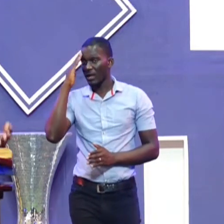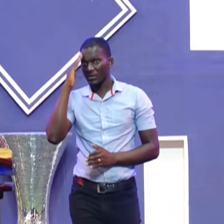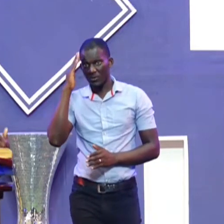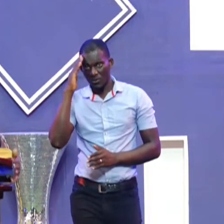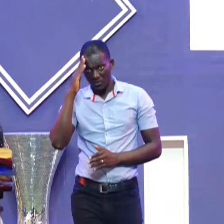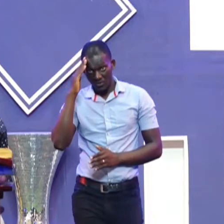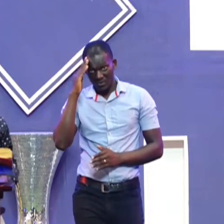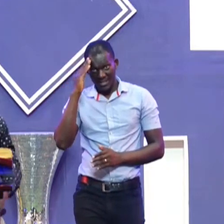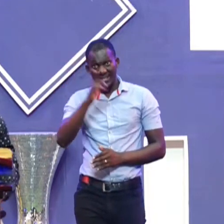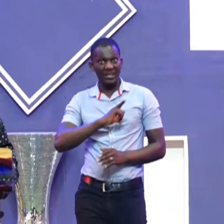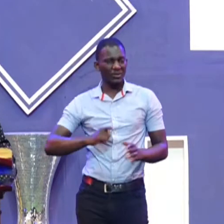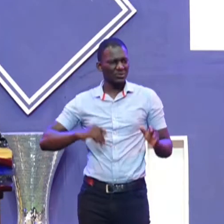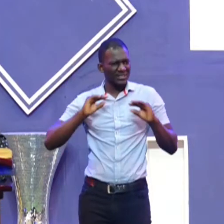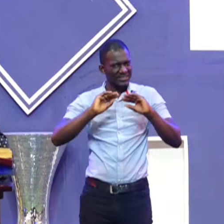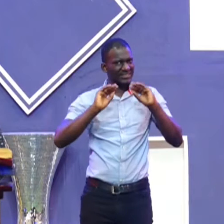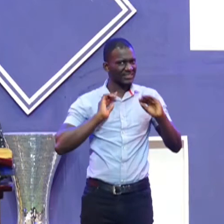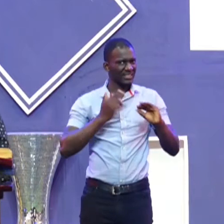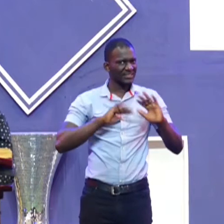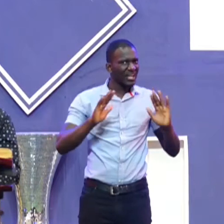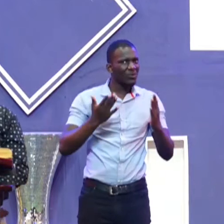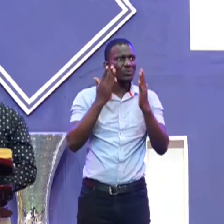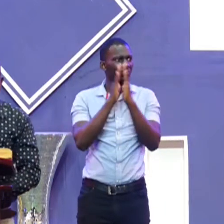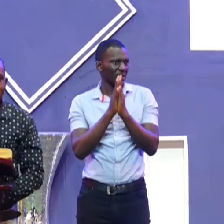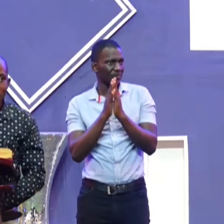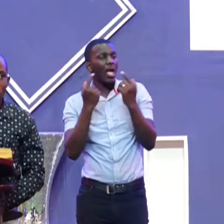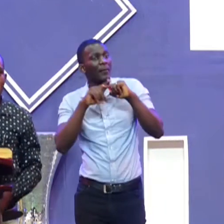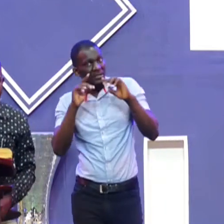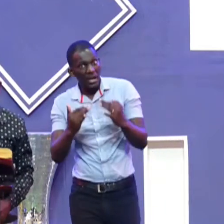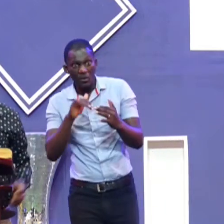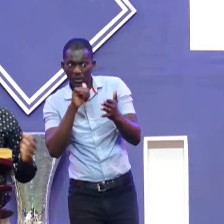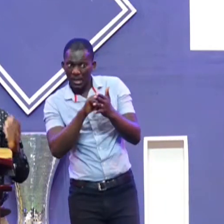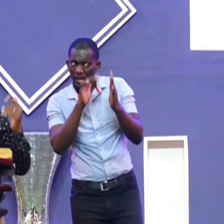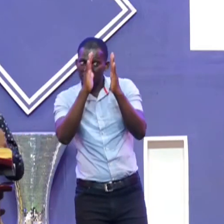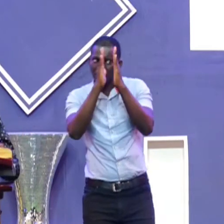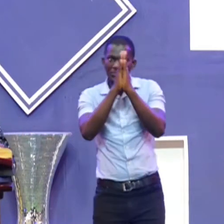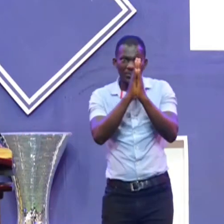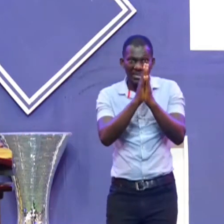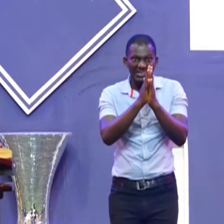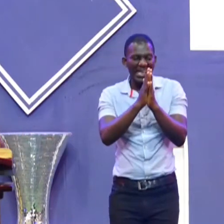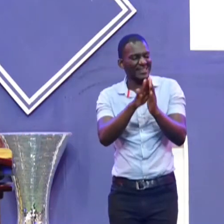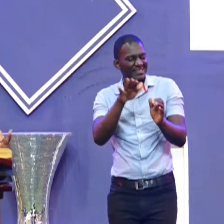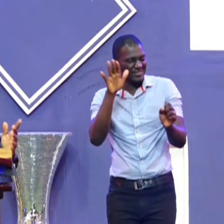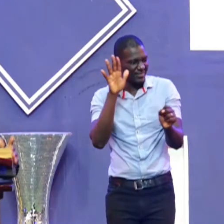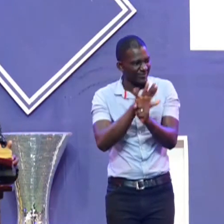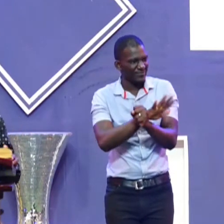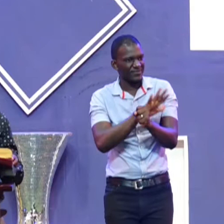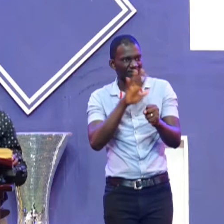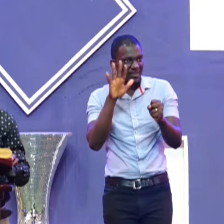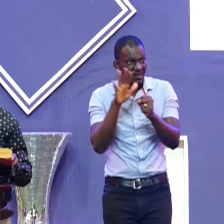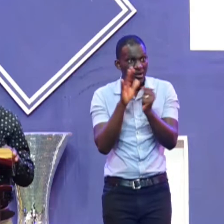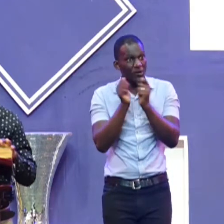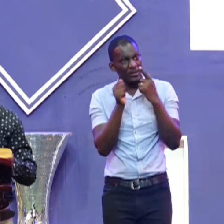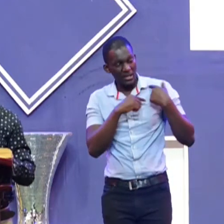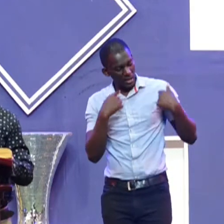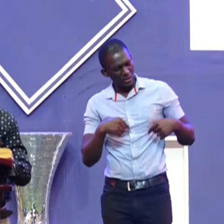engeri je tuba tusaba. I know the Lord was teaching us how to pray. Na yesale yompakire no mutima gwa mukama chicha yagala. But that